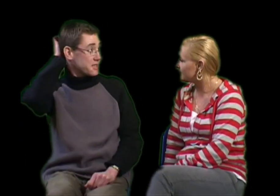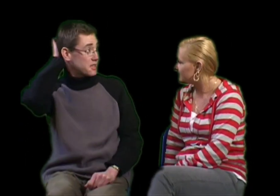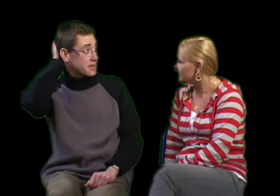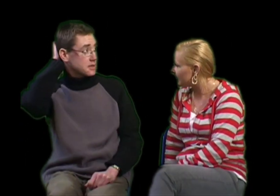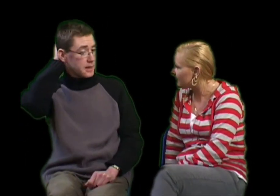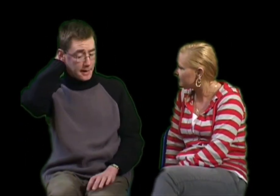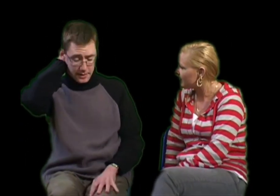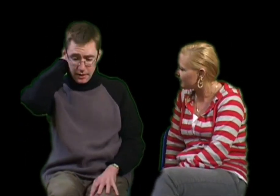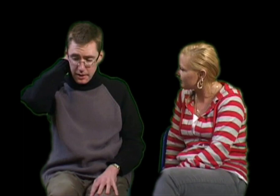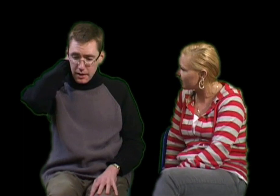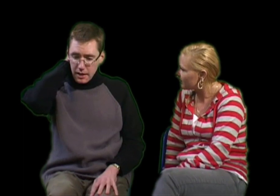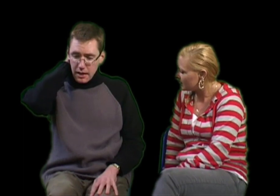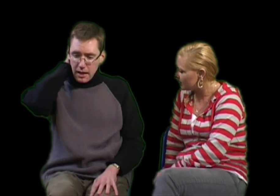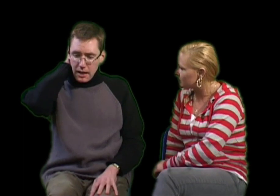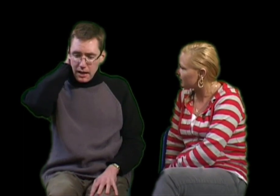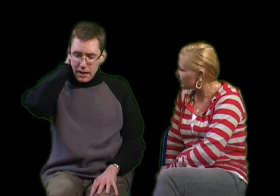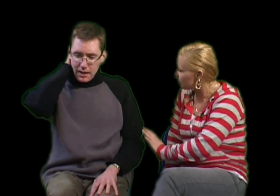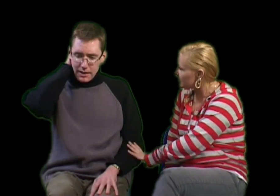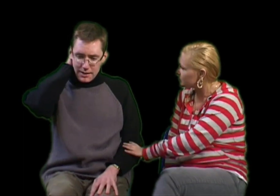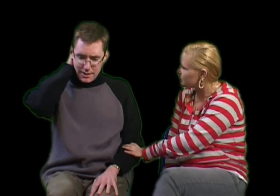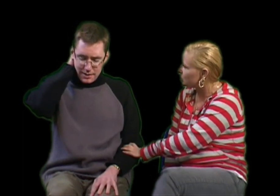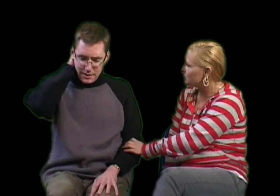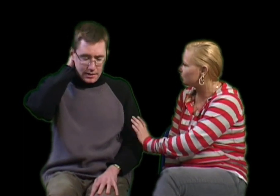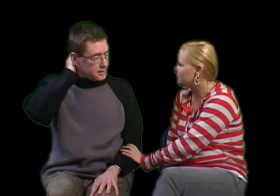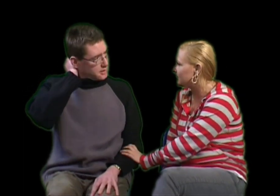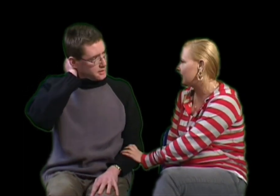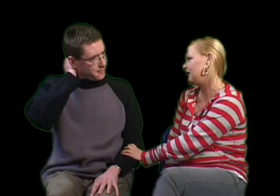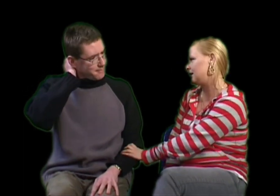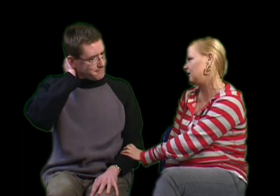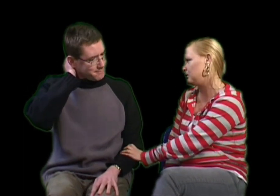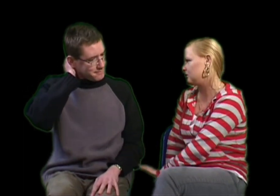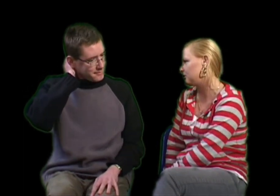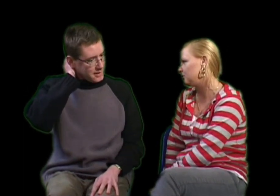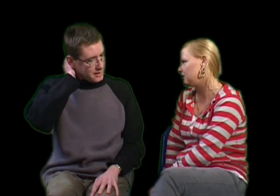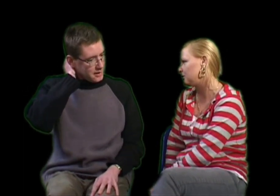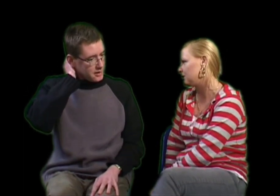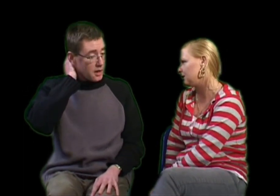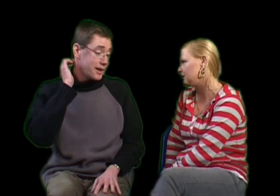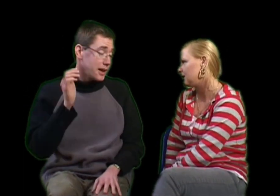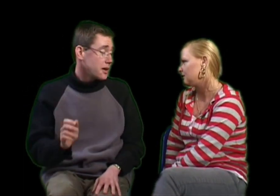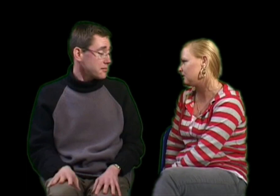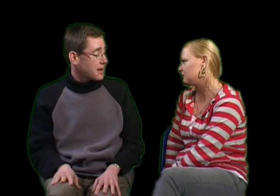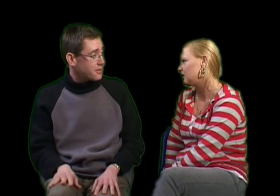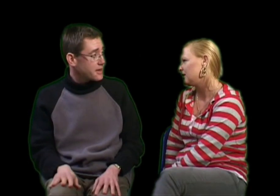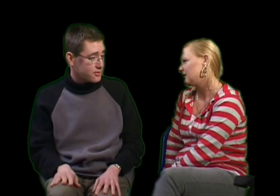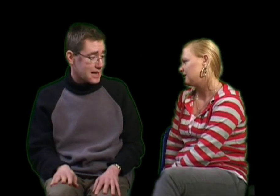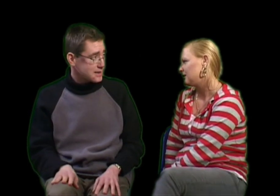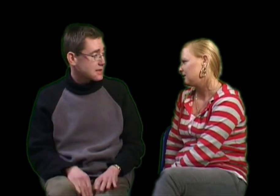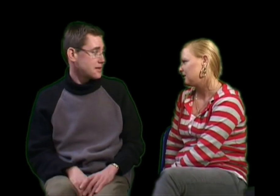marriage things. Yeah. Well, I thought you would just be the ideal witness for me, you know what I mean? No, I'm very flattered, Sandra.